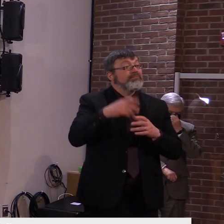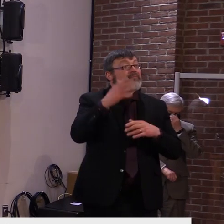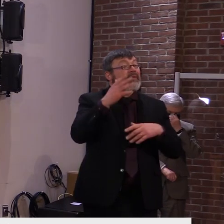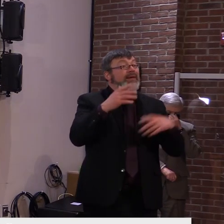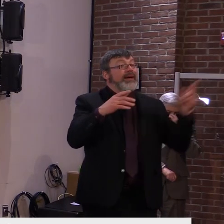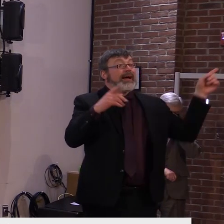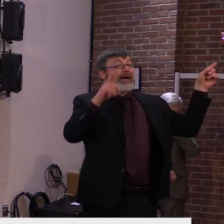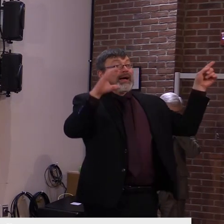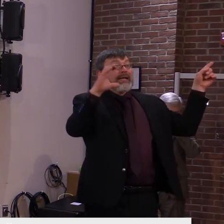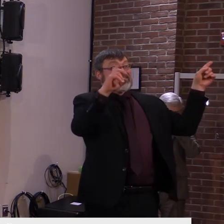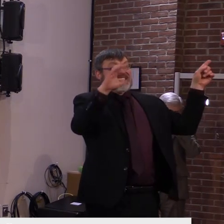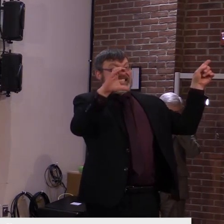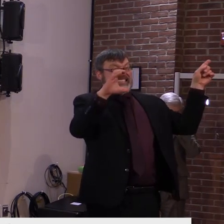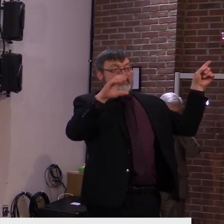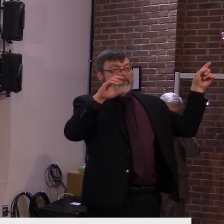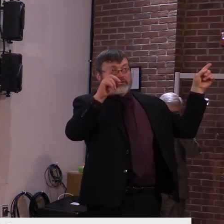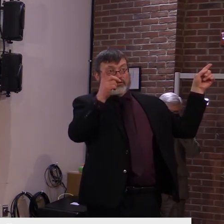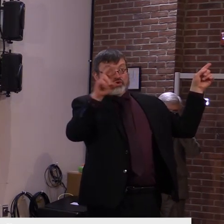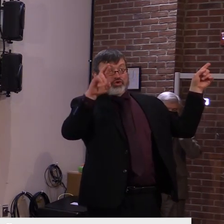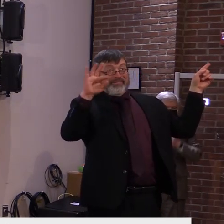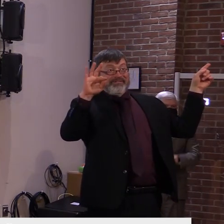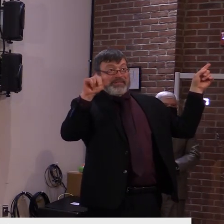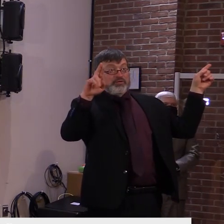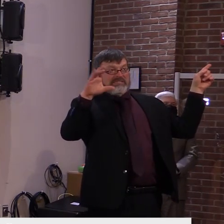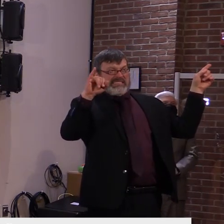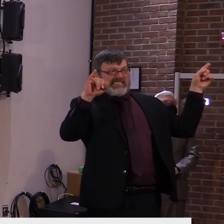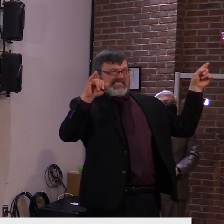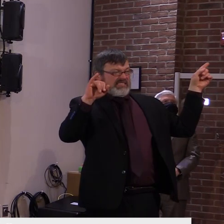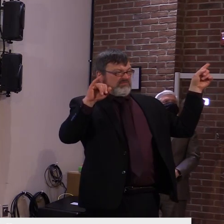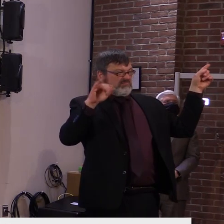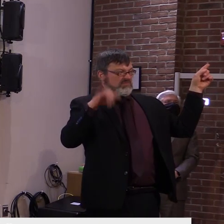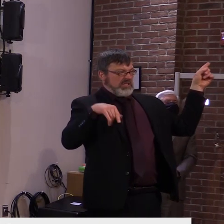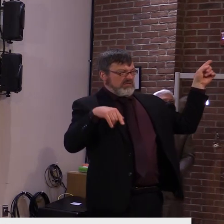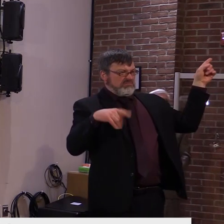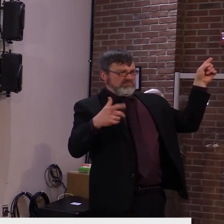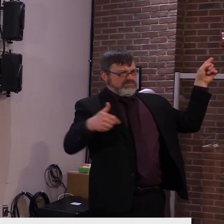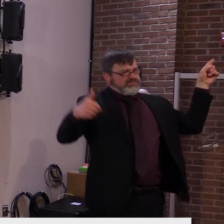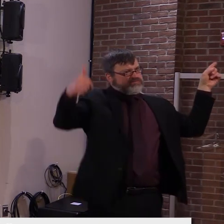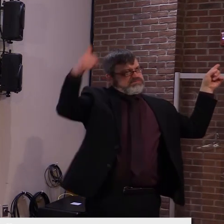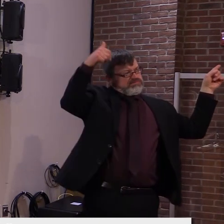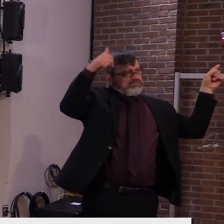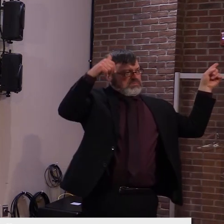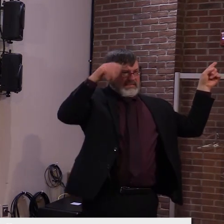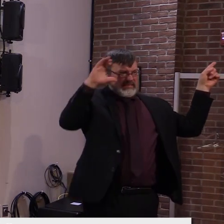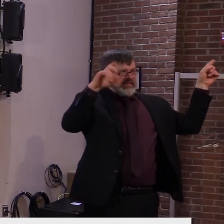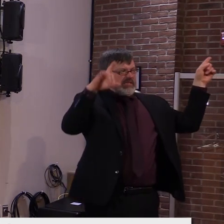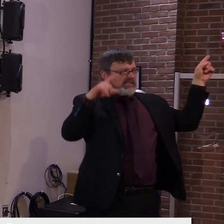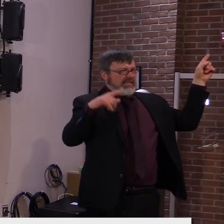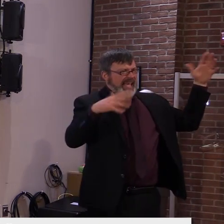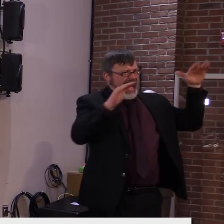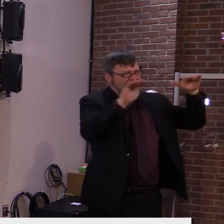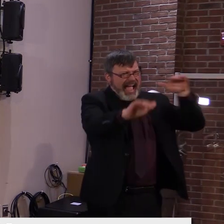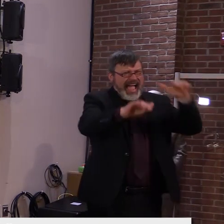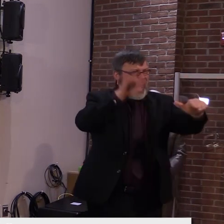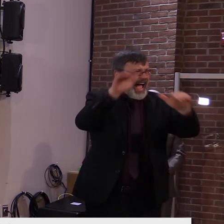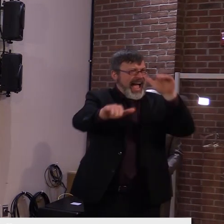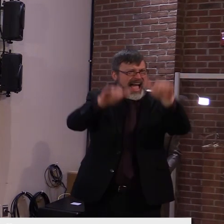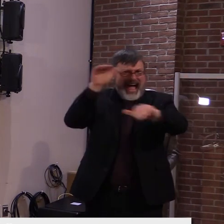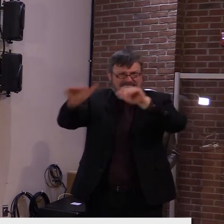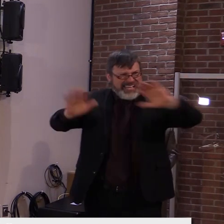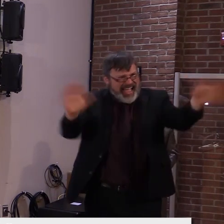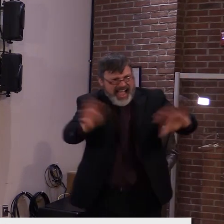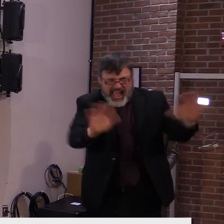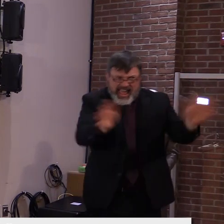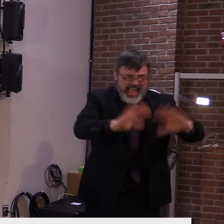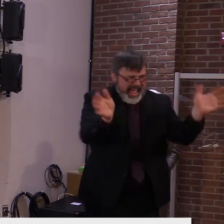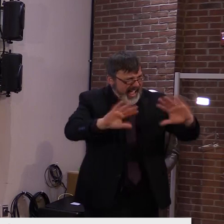Dr. Walensky, agree with me. They are cautioning states to not go too quickly. I previously